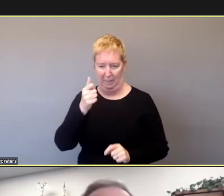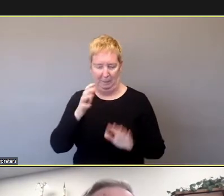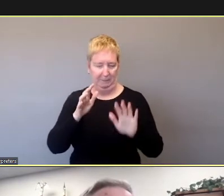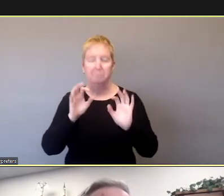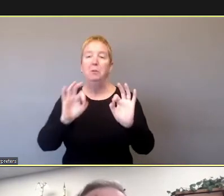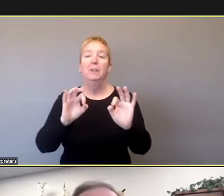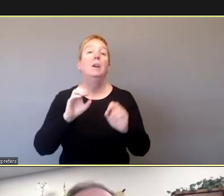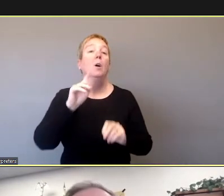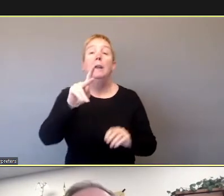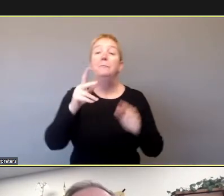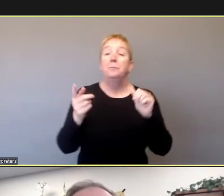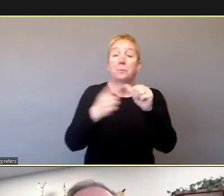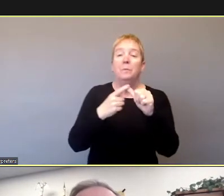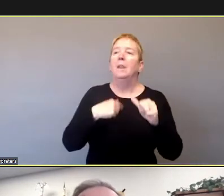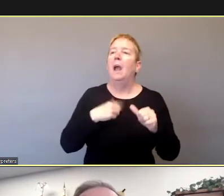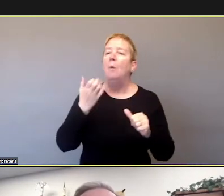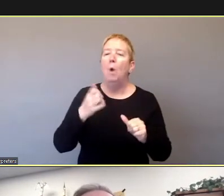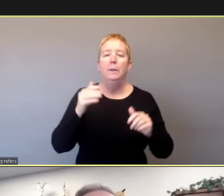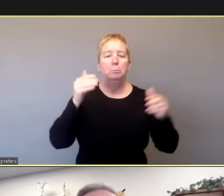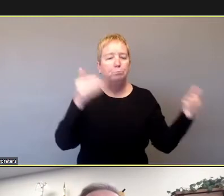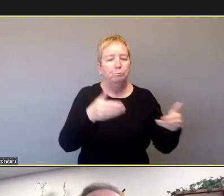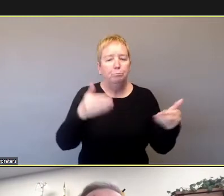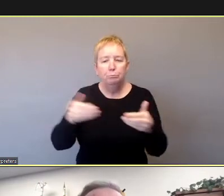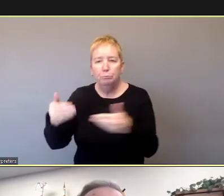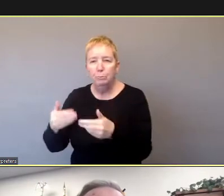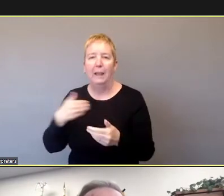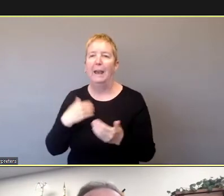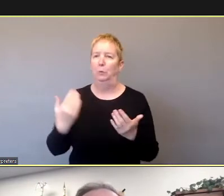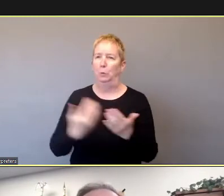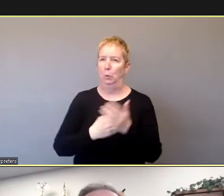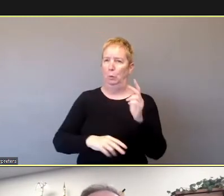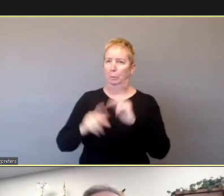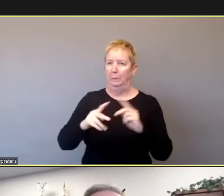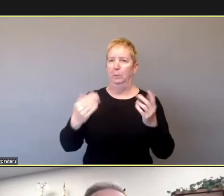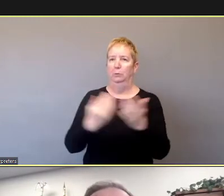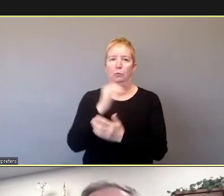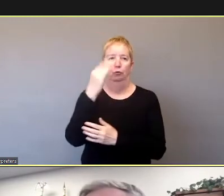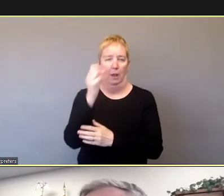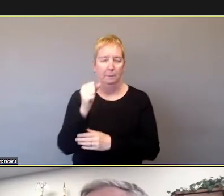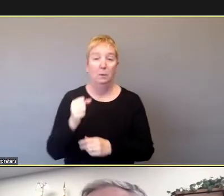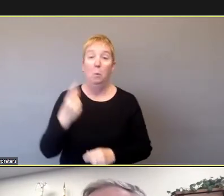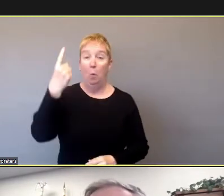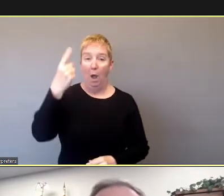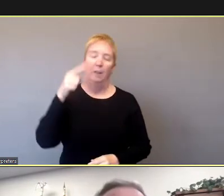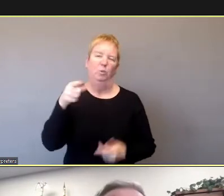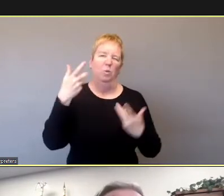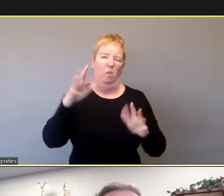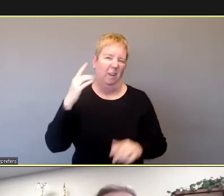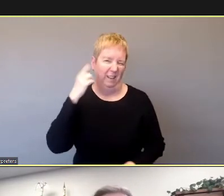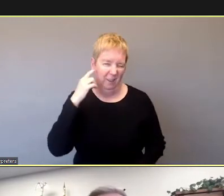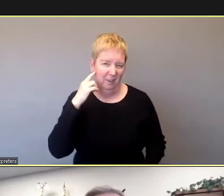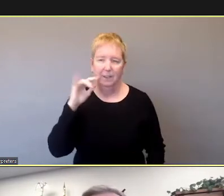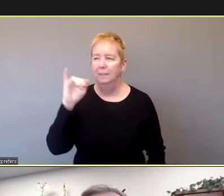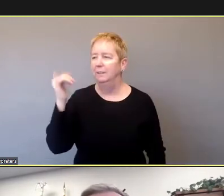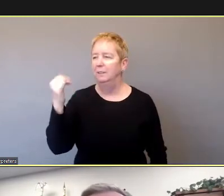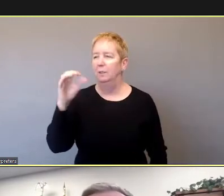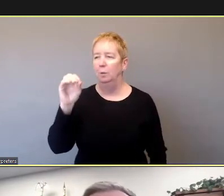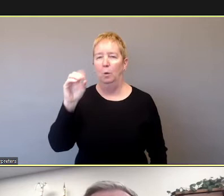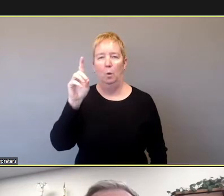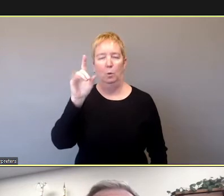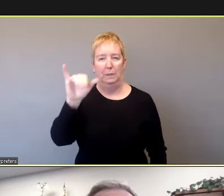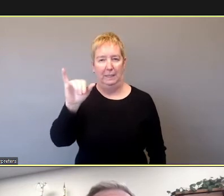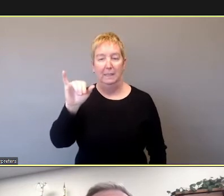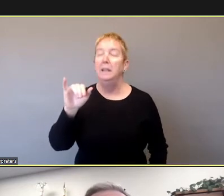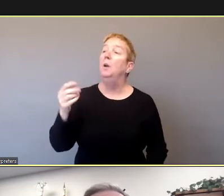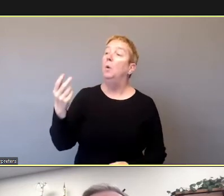by introducing some new people in new roles, one of whom you've already heard from. So I'll start with Jody. As you know, Jody and I have worked together for